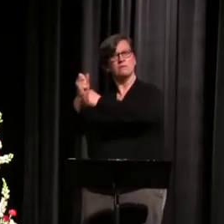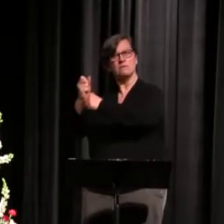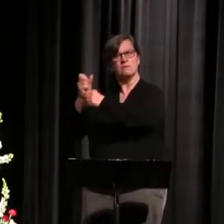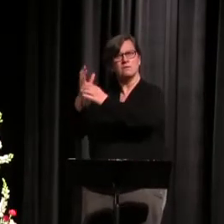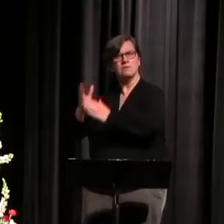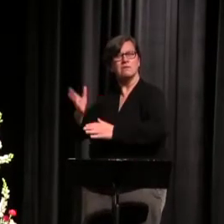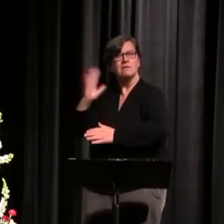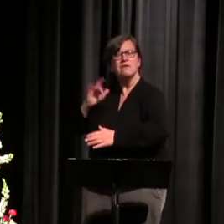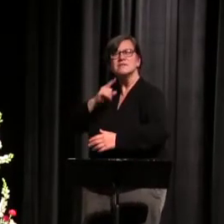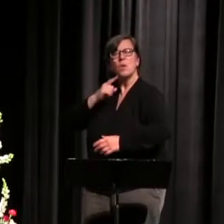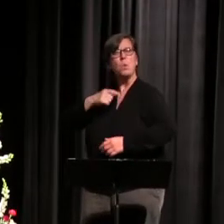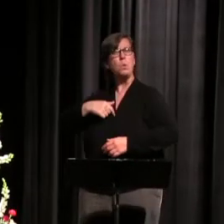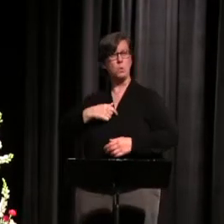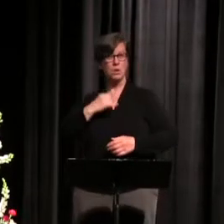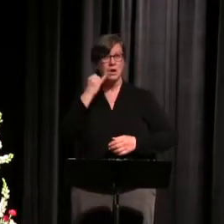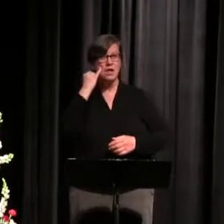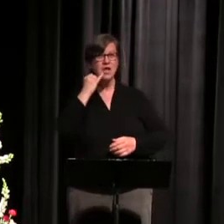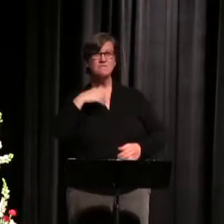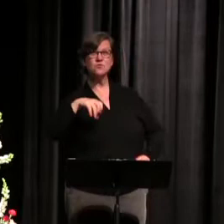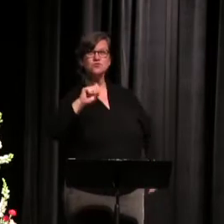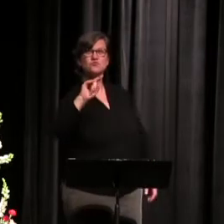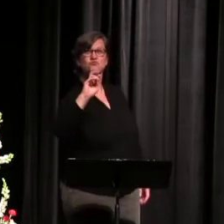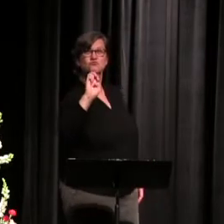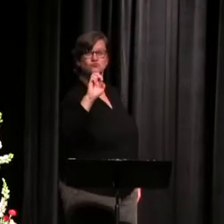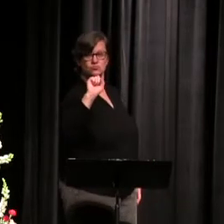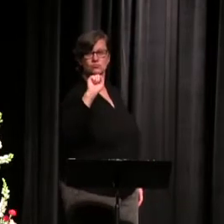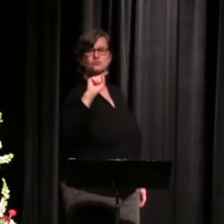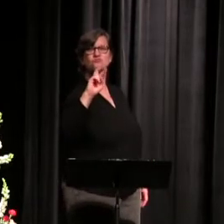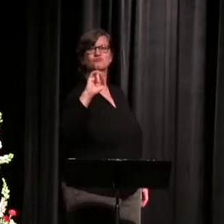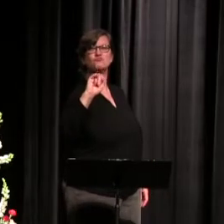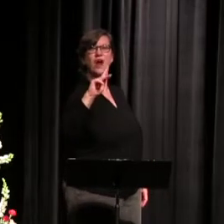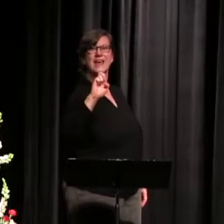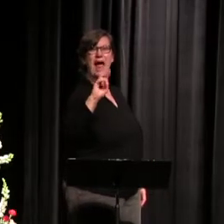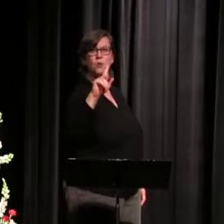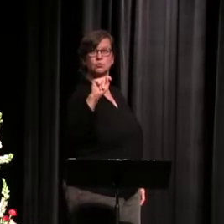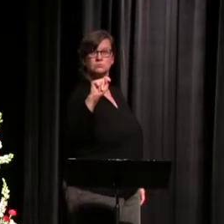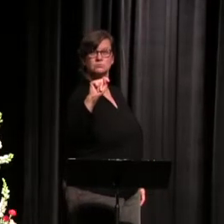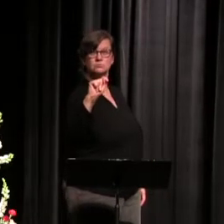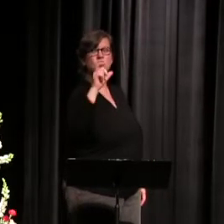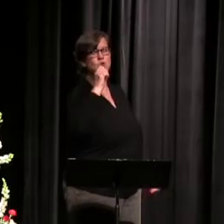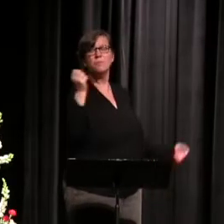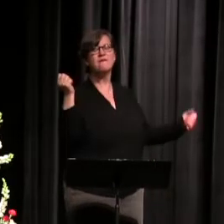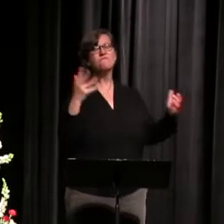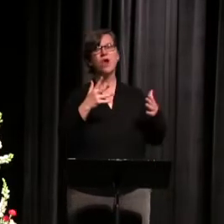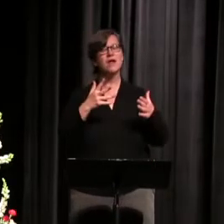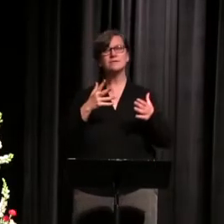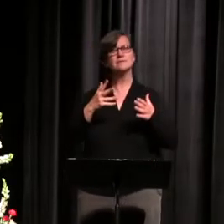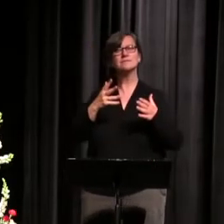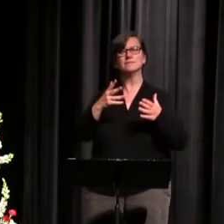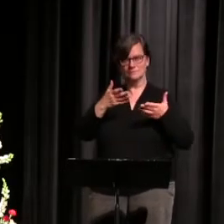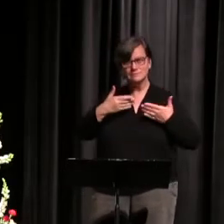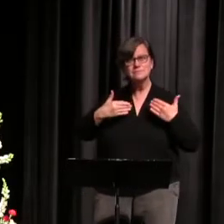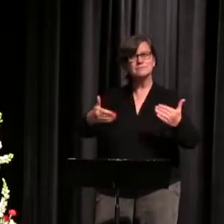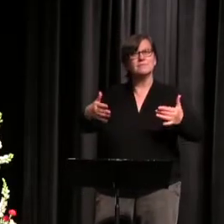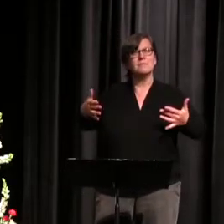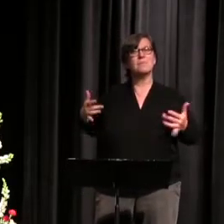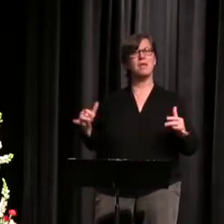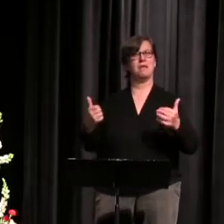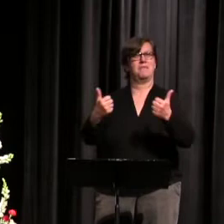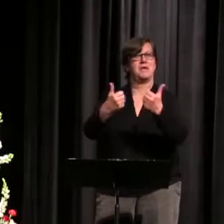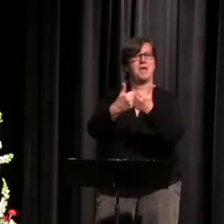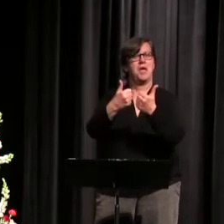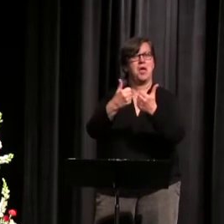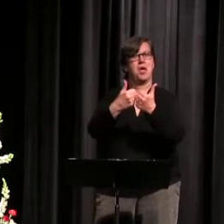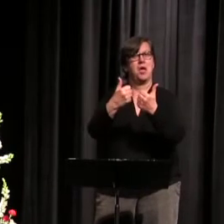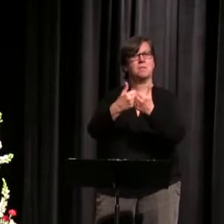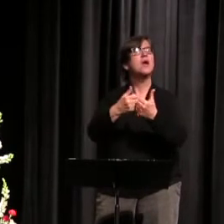game." This holds so true in life. You can never know the true scope of your influence or abilities unless